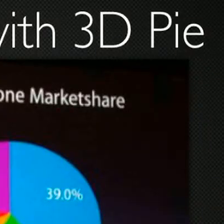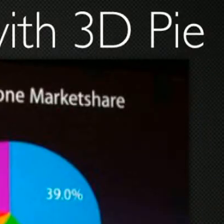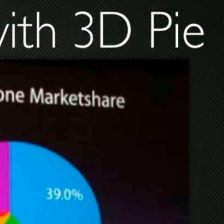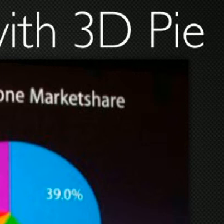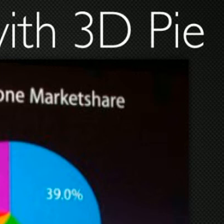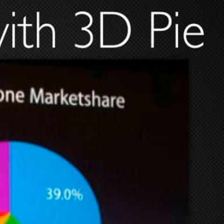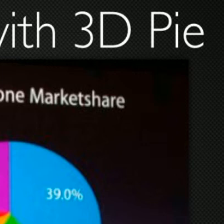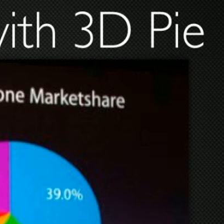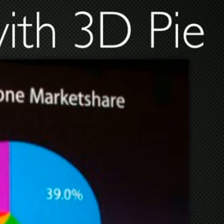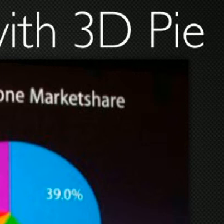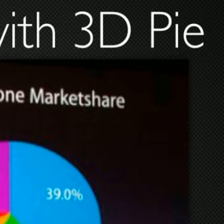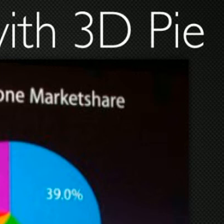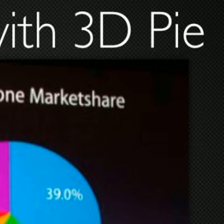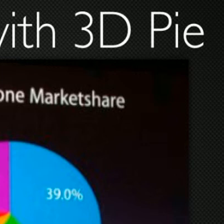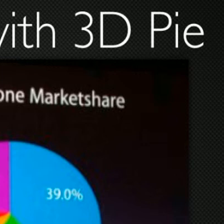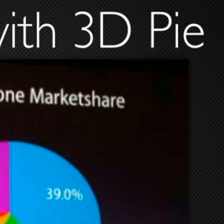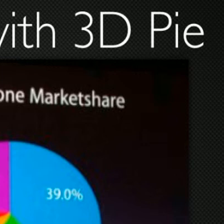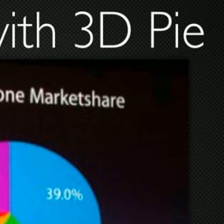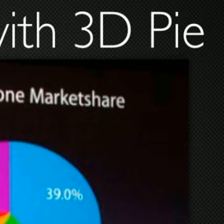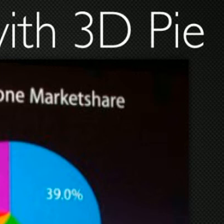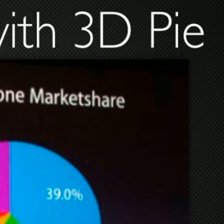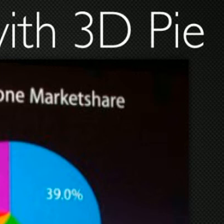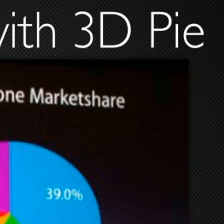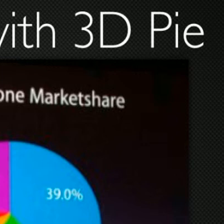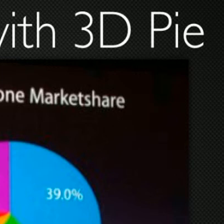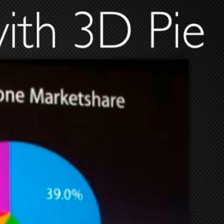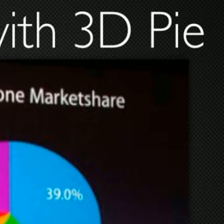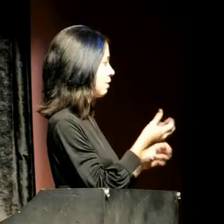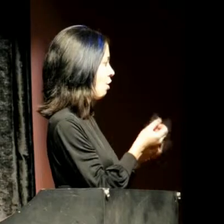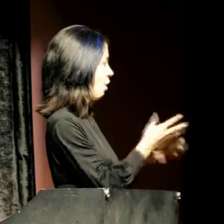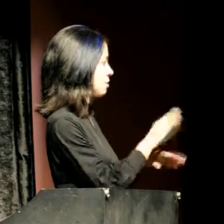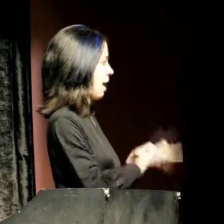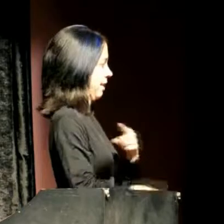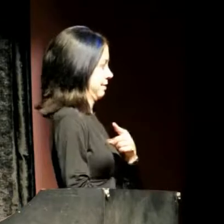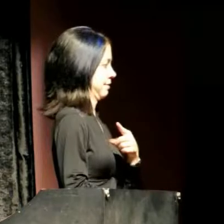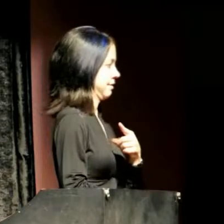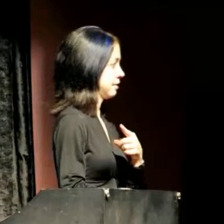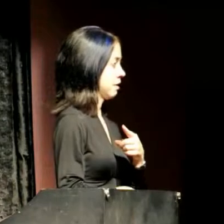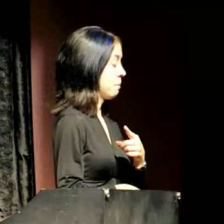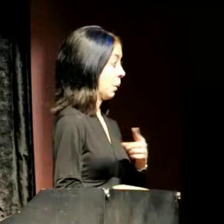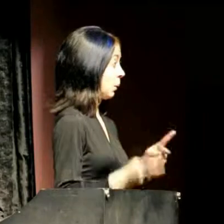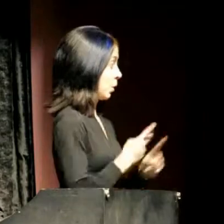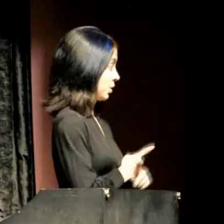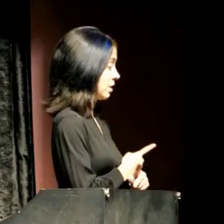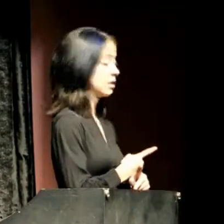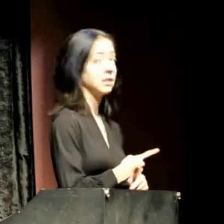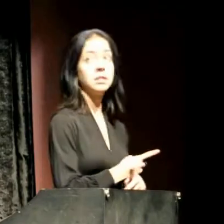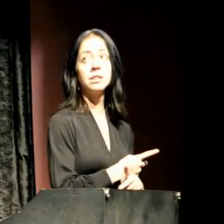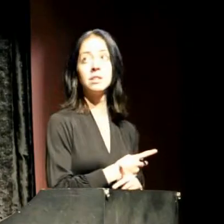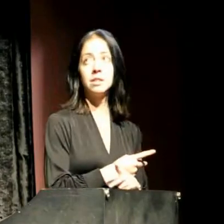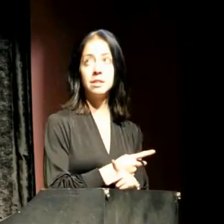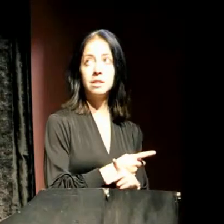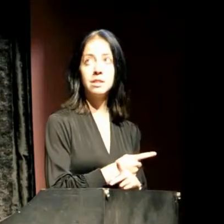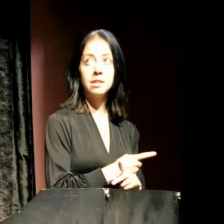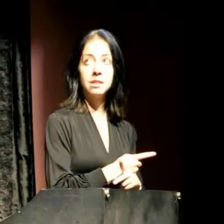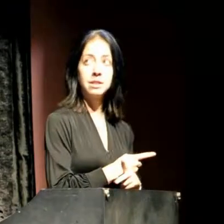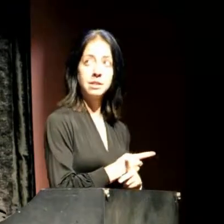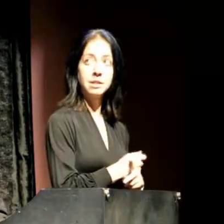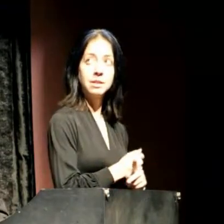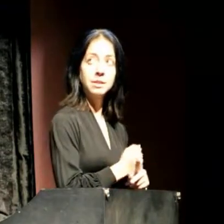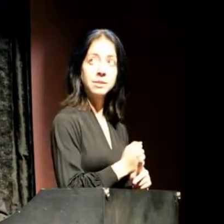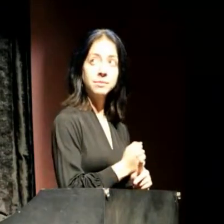is the distortion caused by the 3D pie. But much more egregious is the ever-present